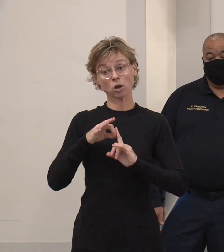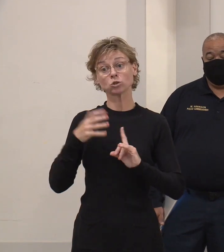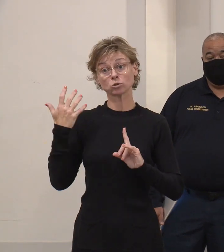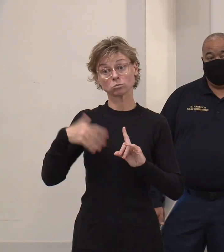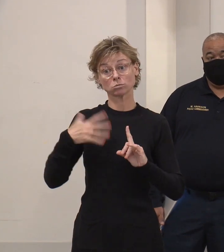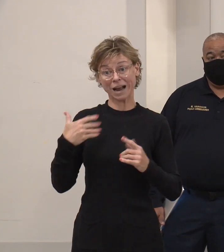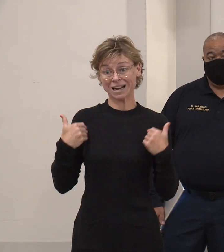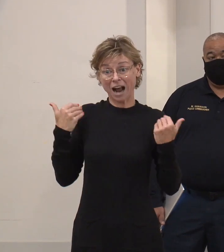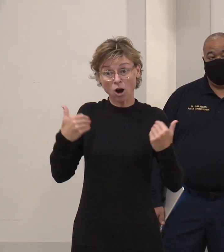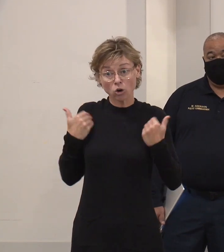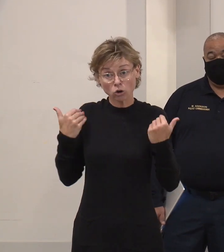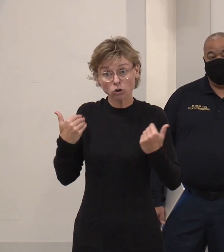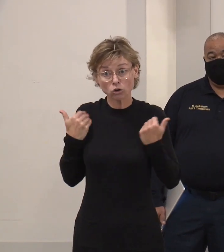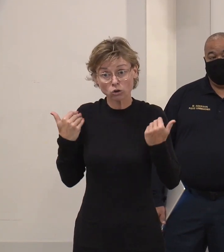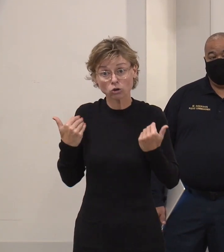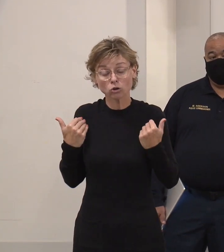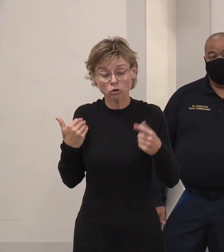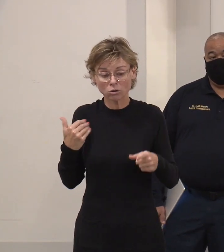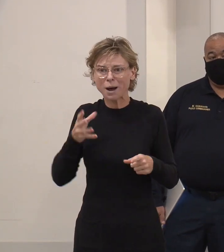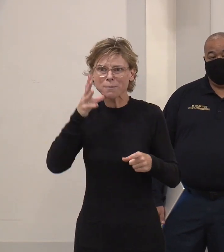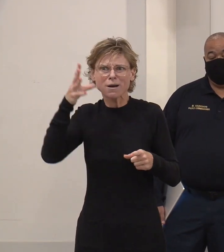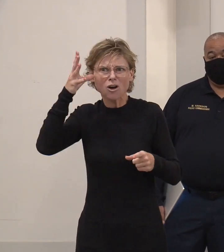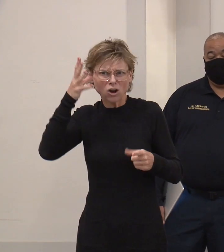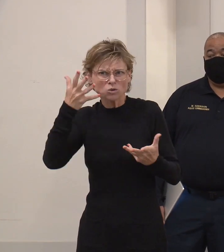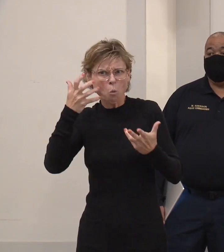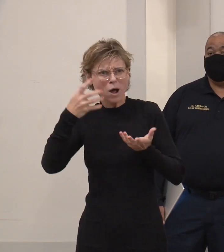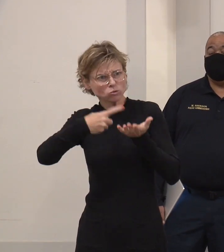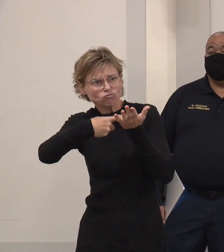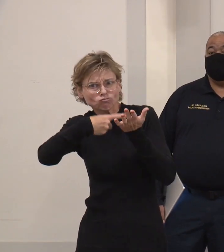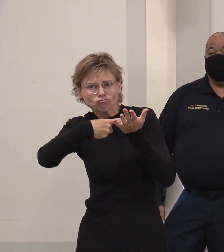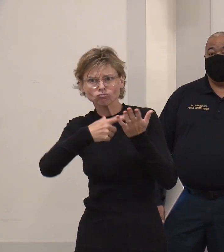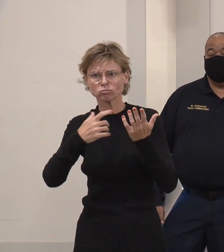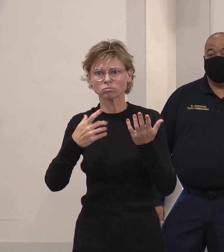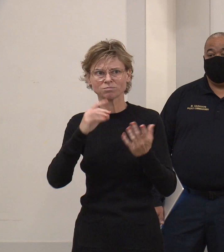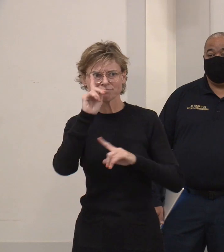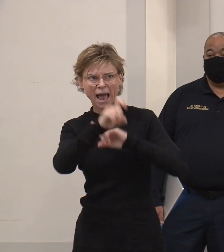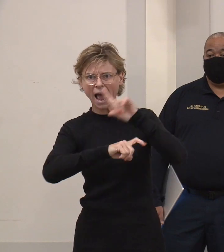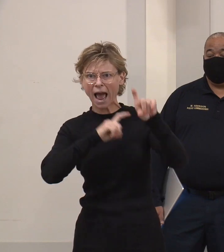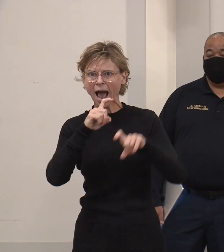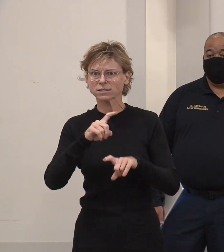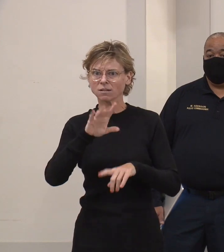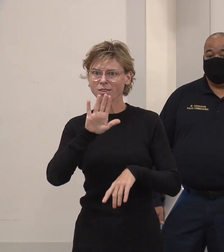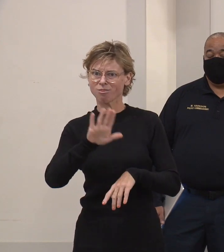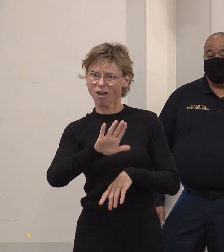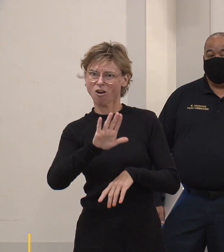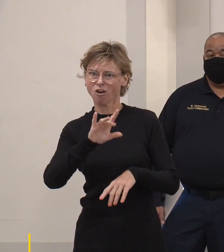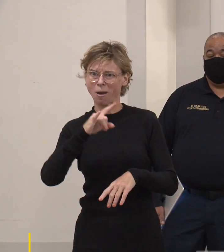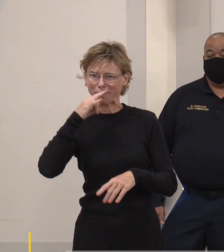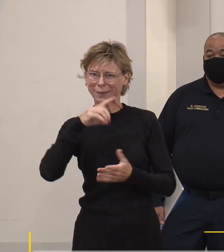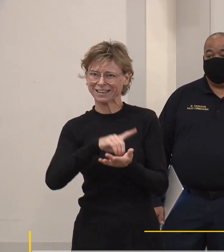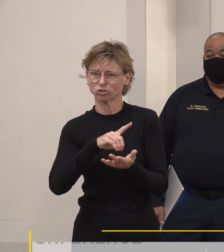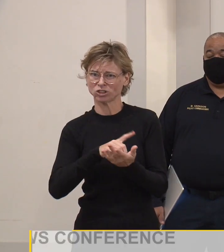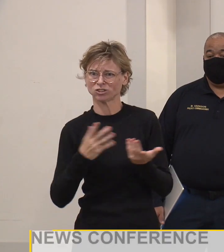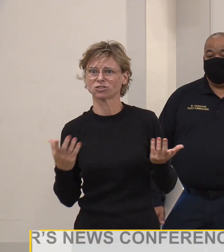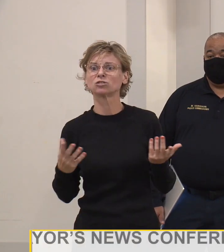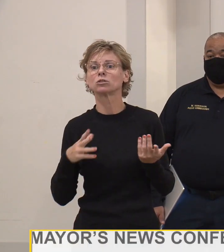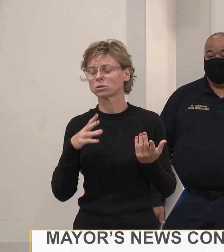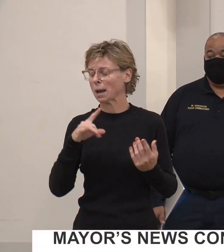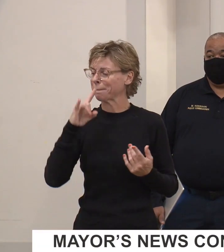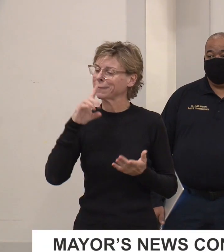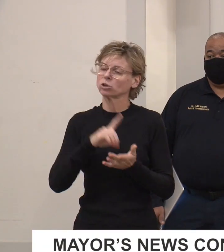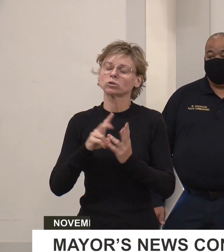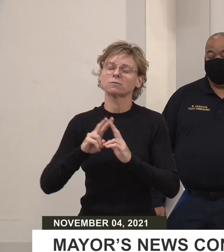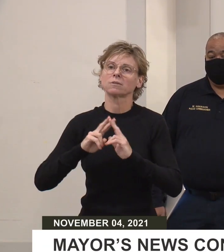even younger ones, parents want to, talk with and ask questions of their pediatrician. So pediatricians are